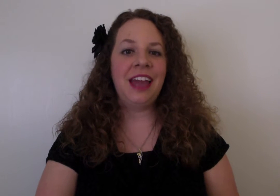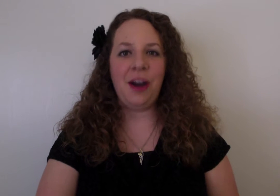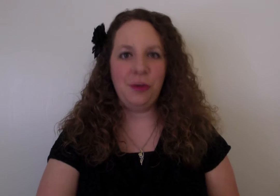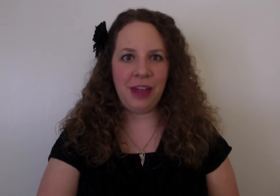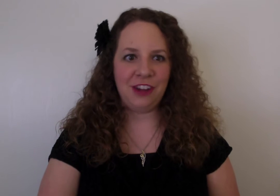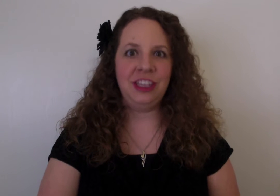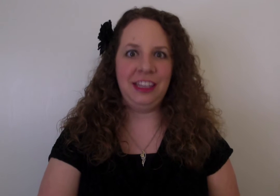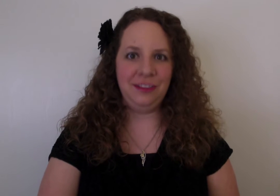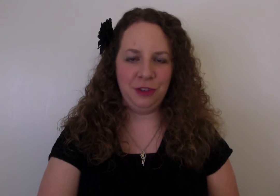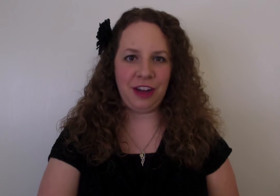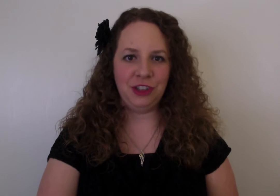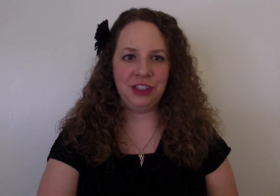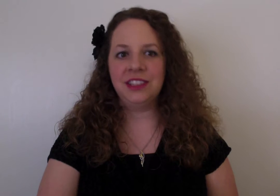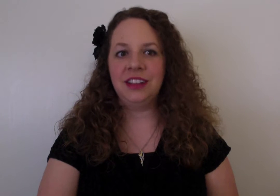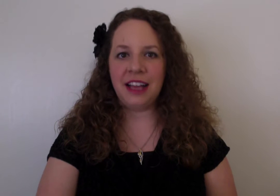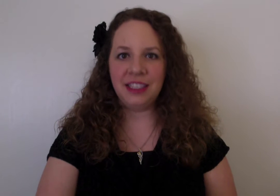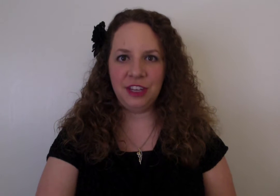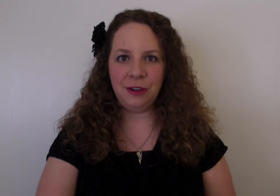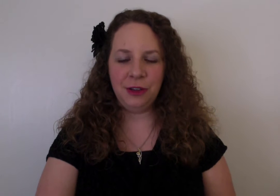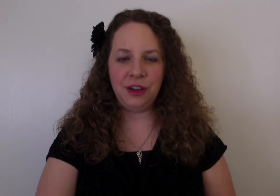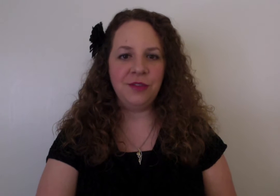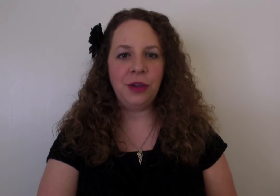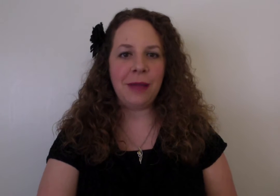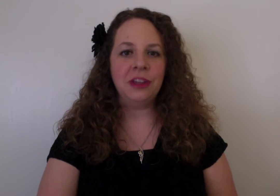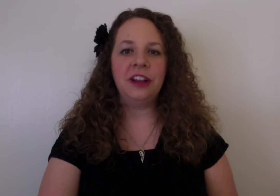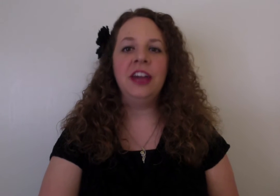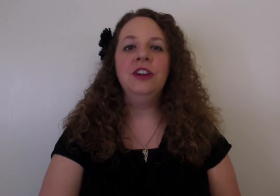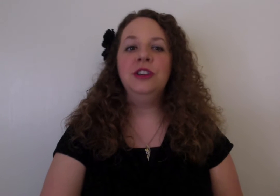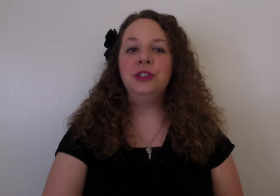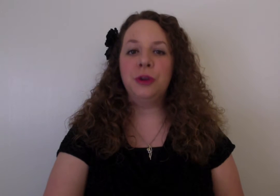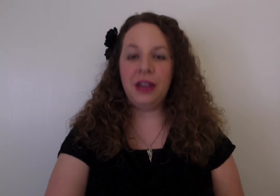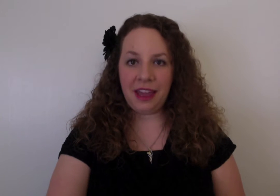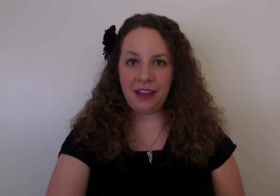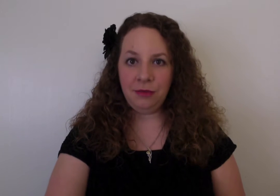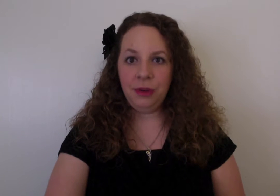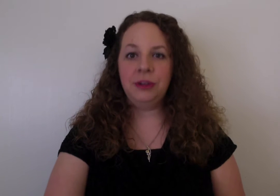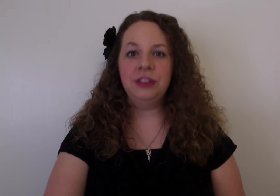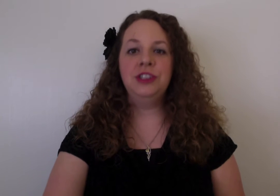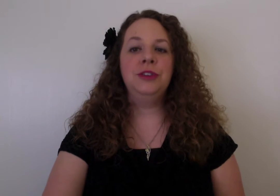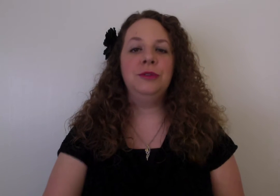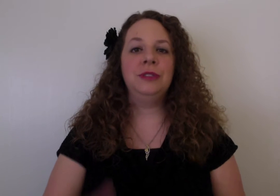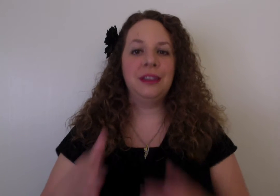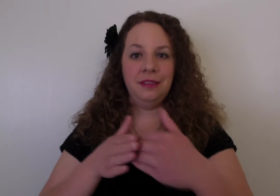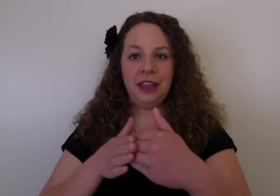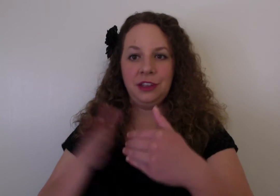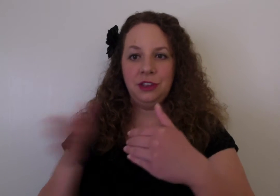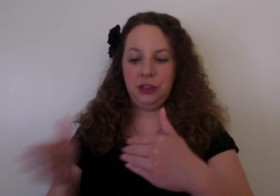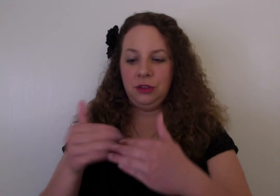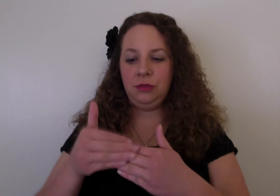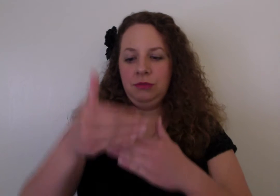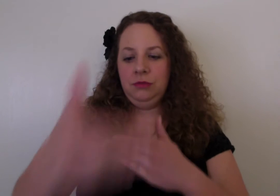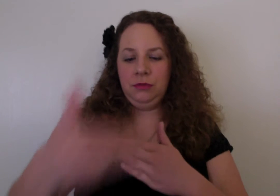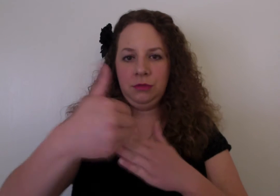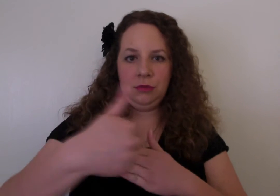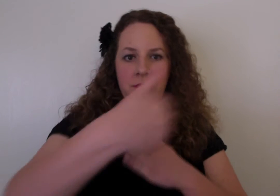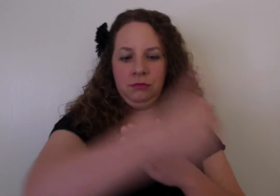we actually give directions. In the last video, you got the vocabulary. So again, we're going to use next to, or